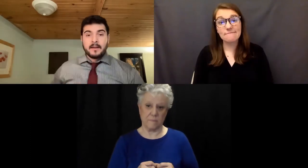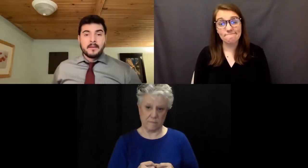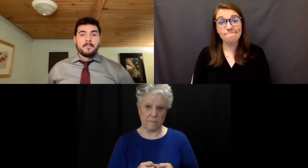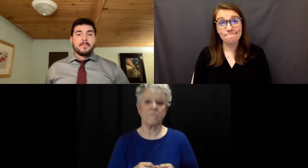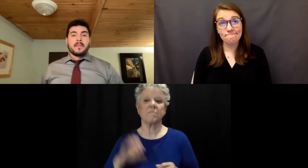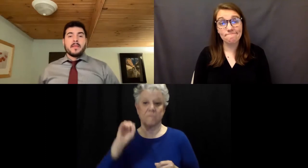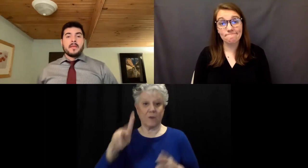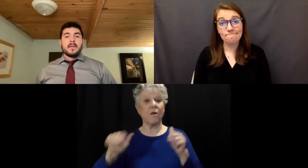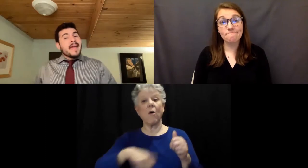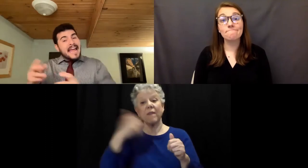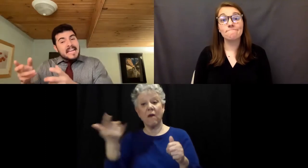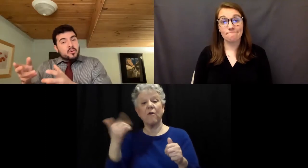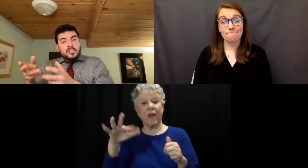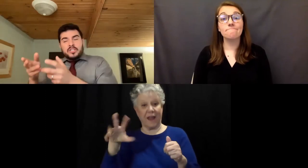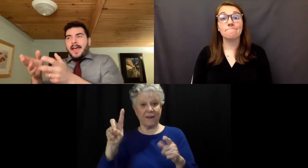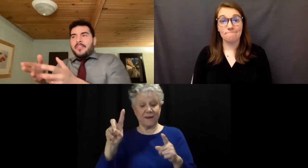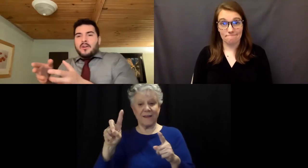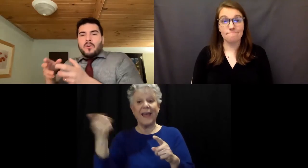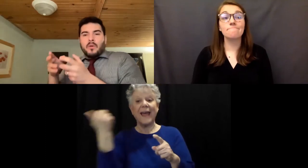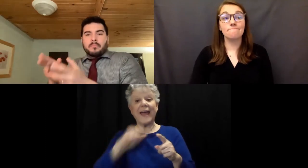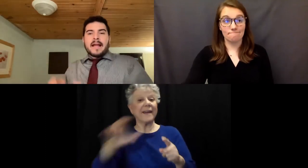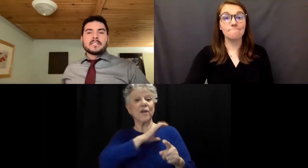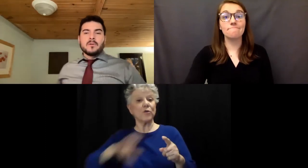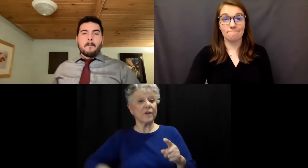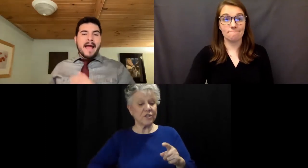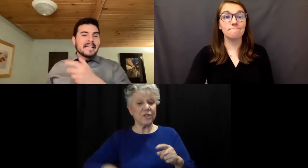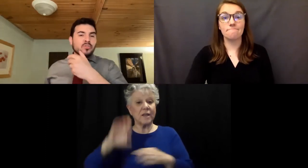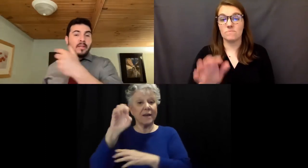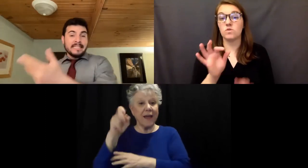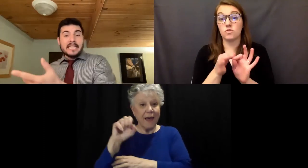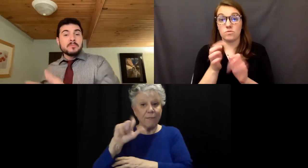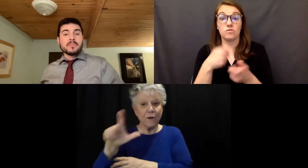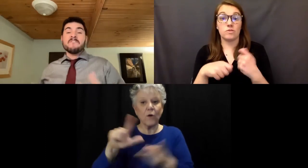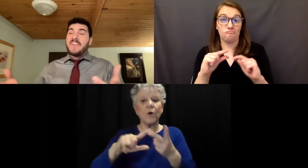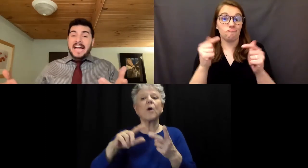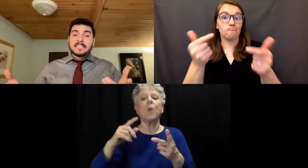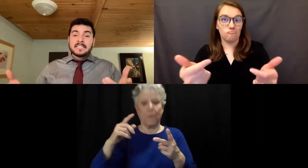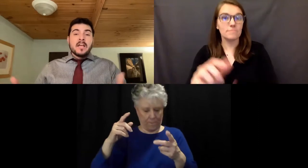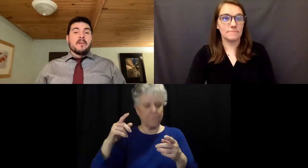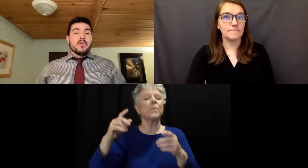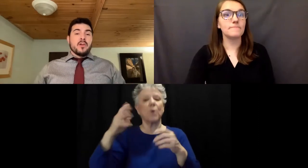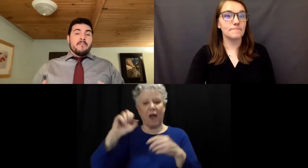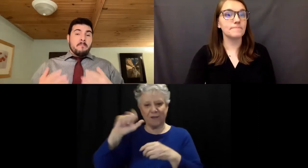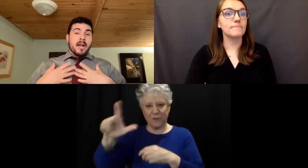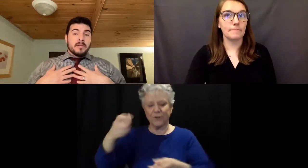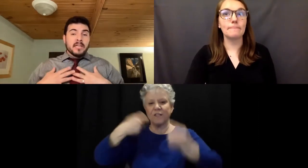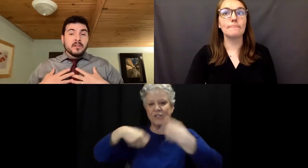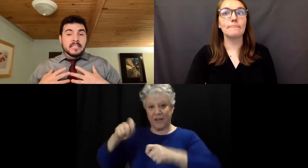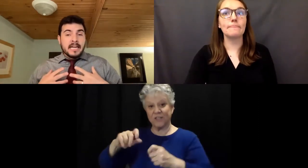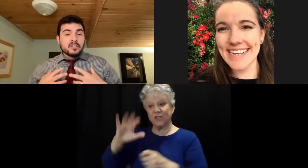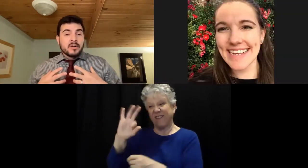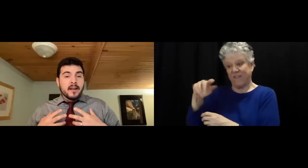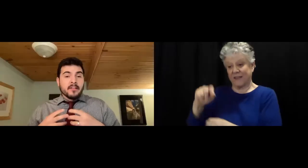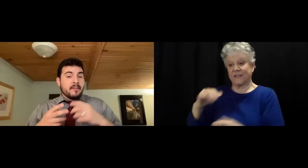other hand, any Christian ethical or practical pastoral engagement with the facts of impairment,